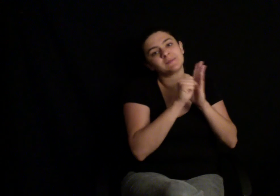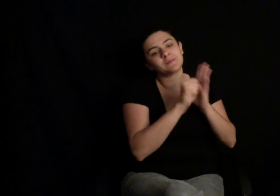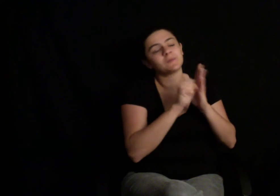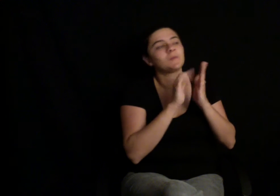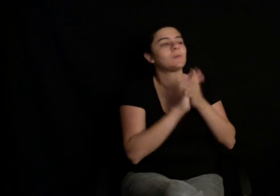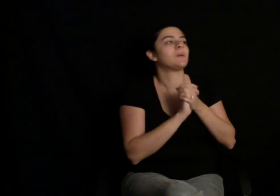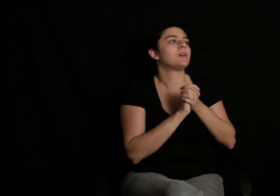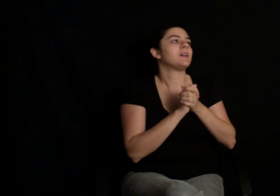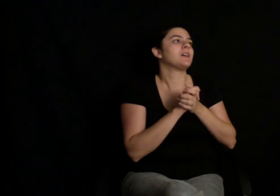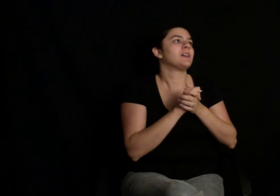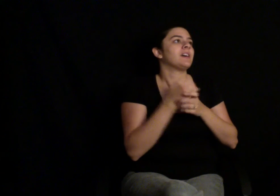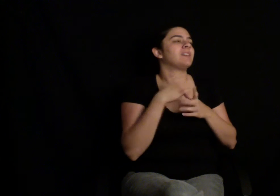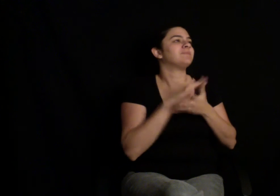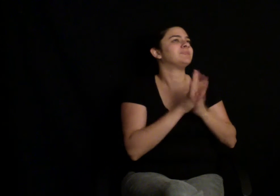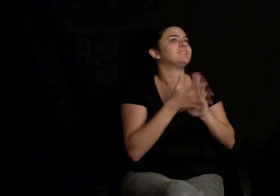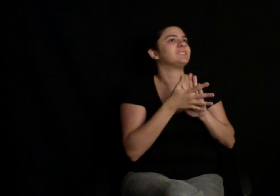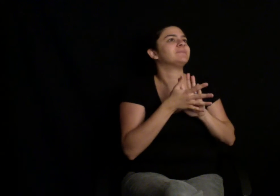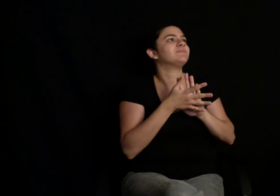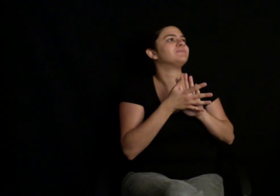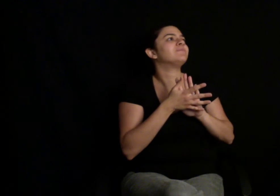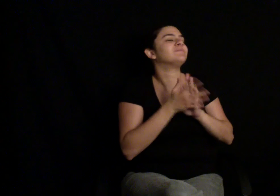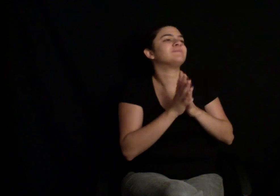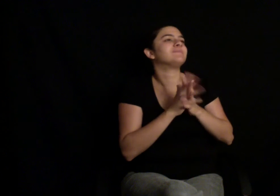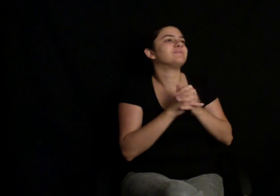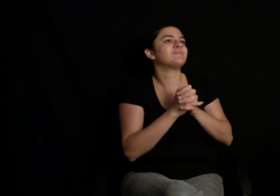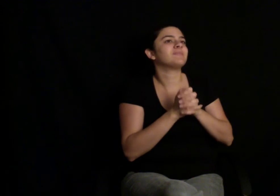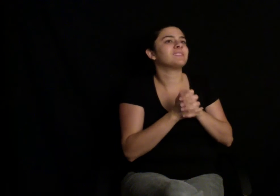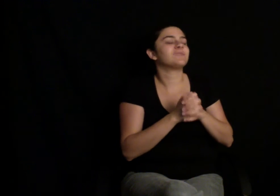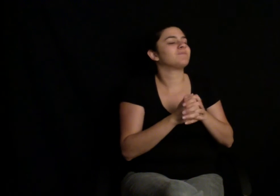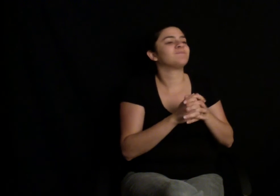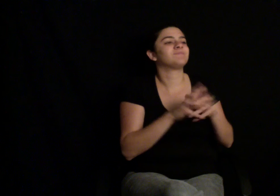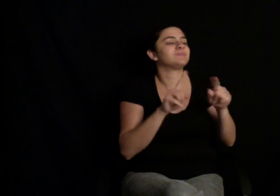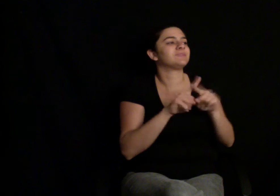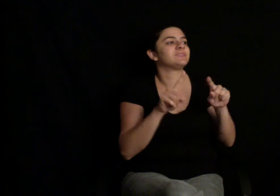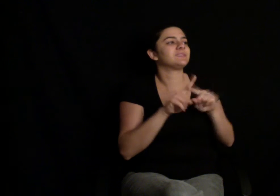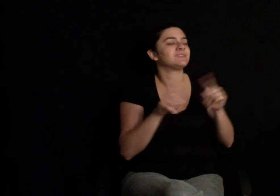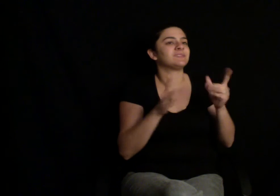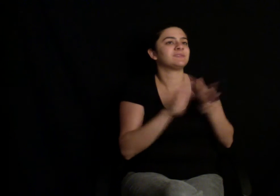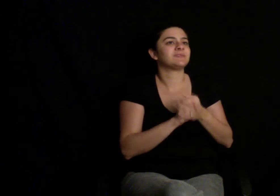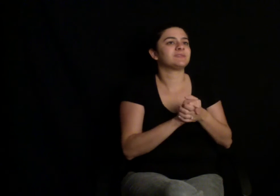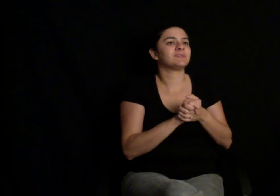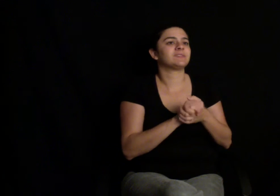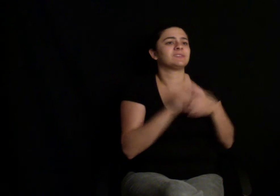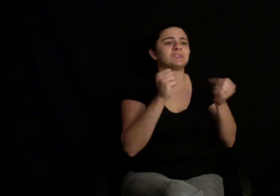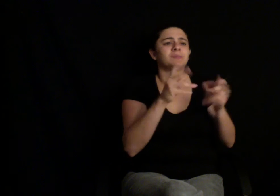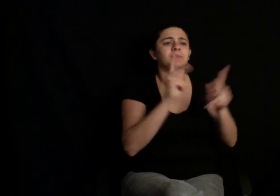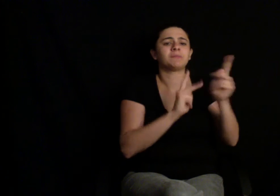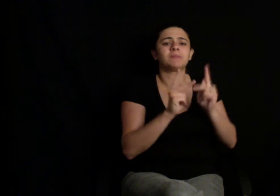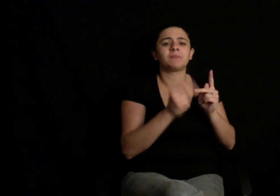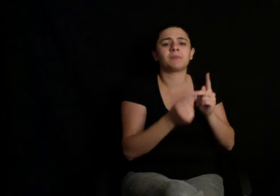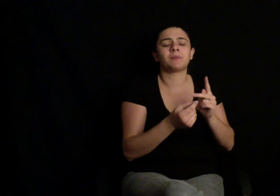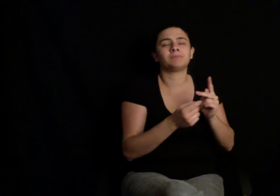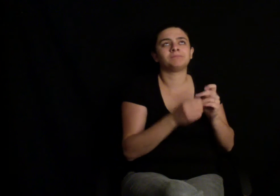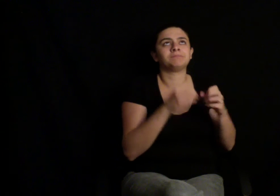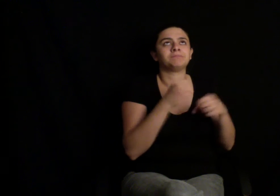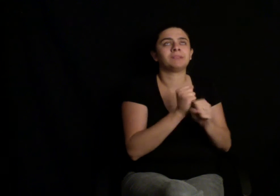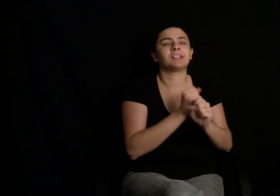but it was different. They were just saying Alexander Rhodes is the best actor of our generation. He